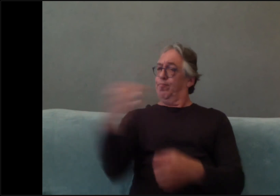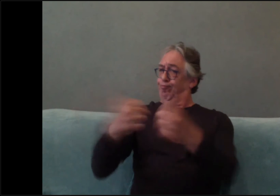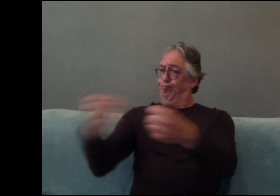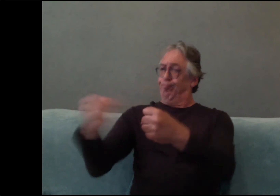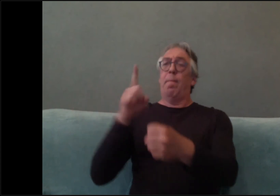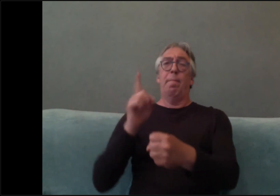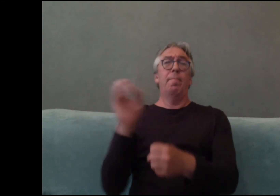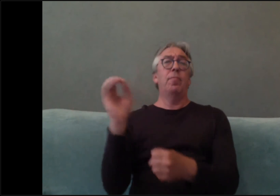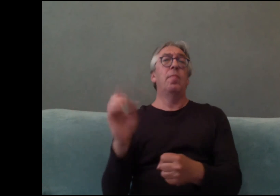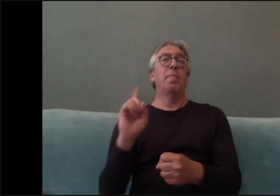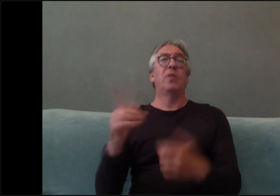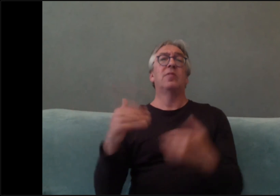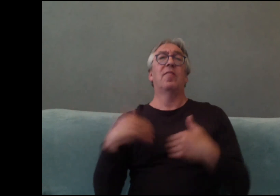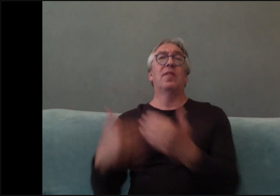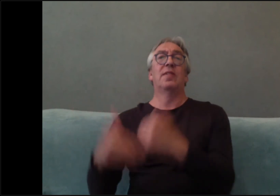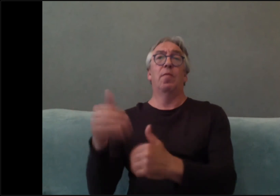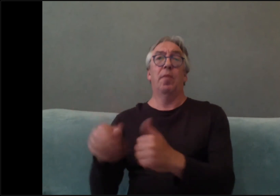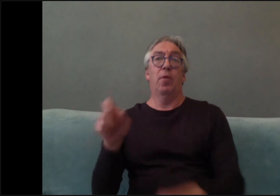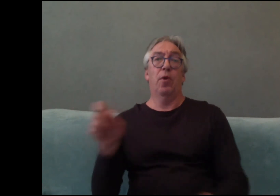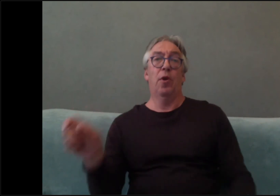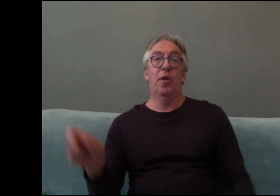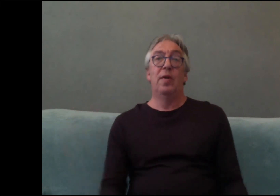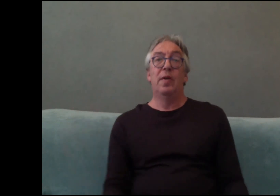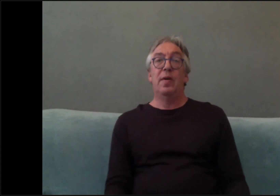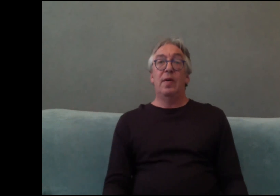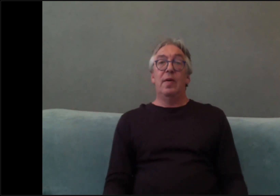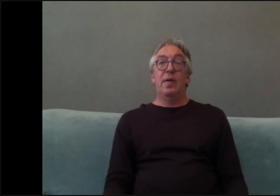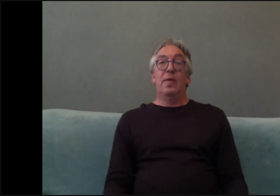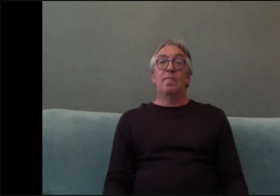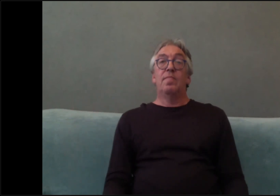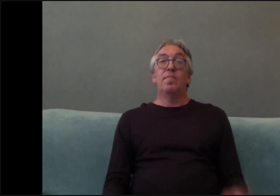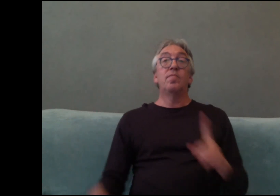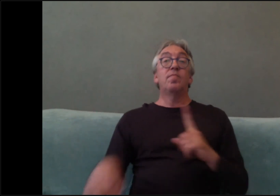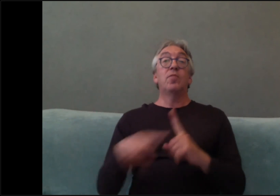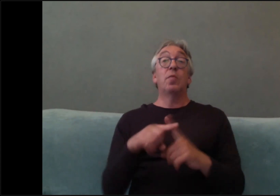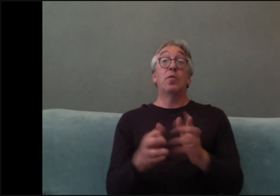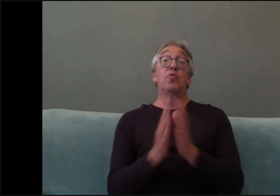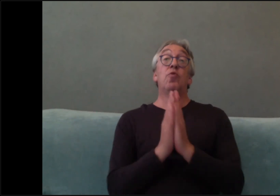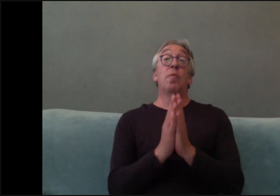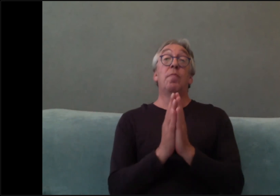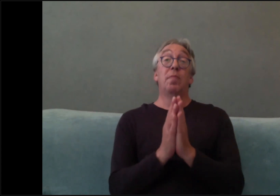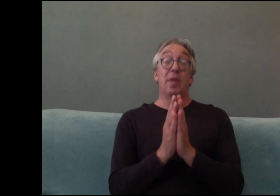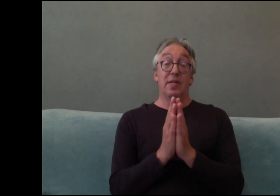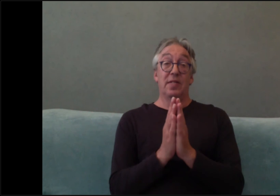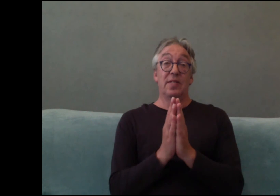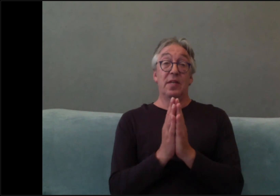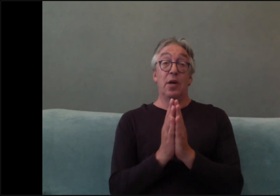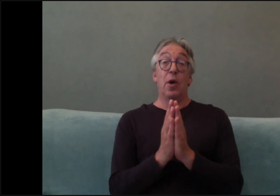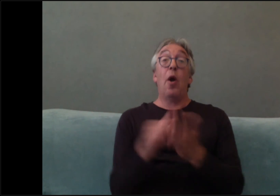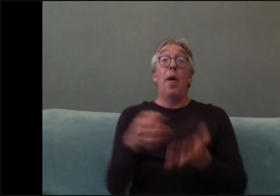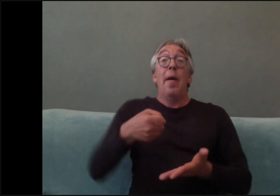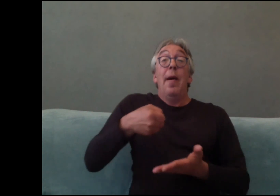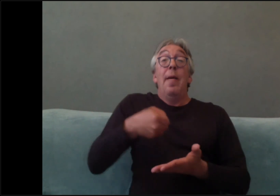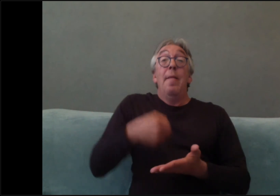like a summary of all of what I've said, implement a poverty-proof levels of minimum income. This means an